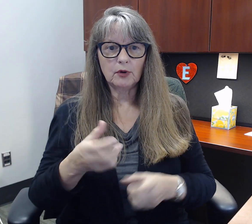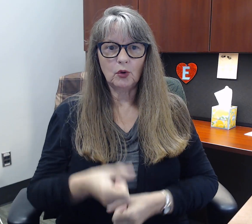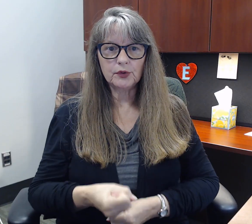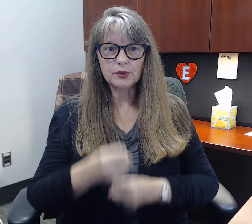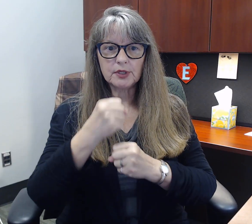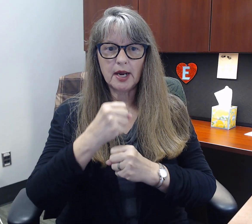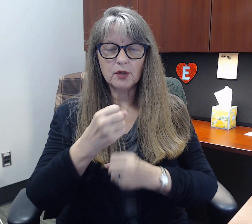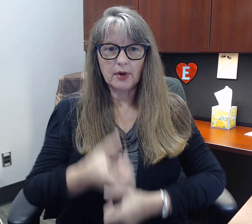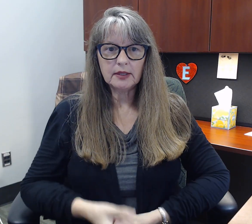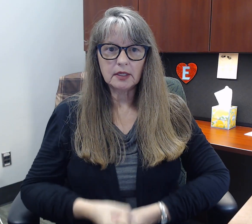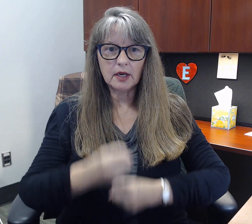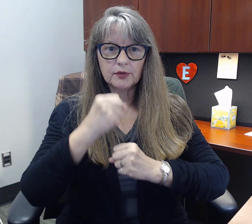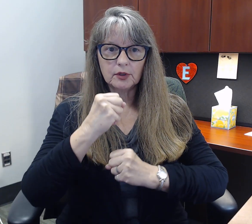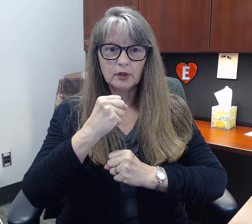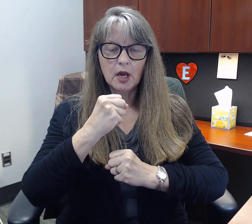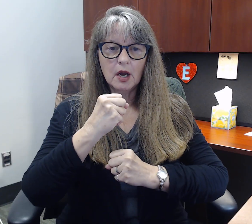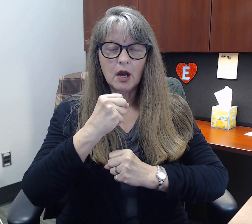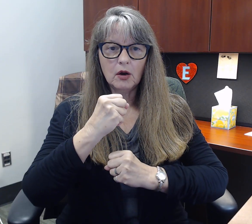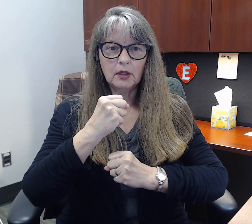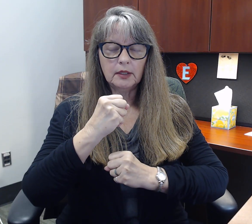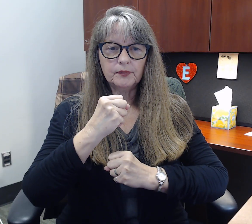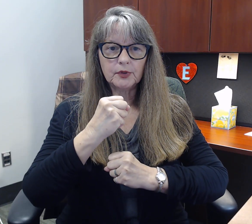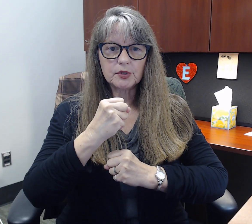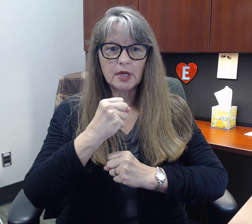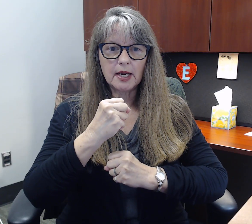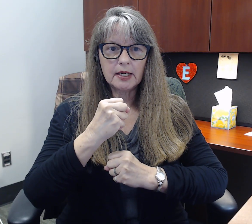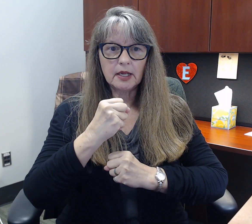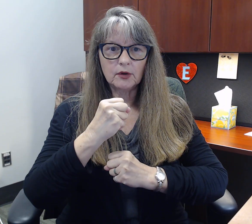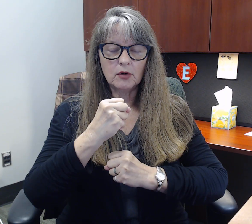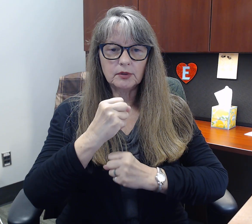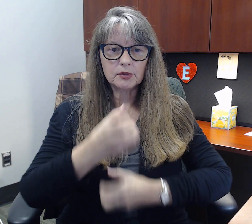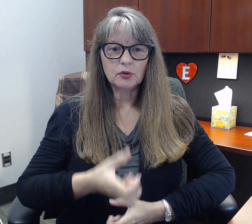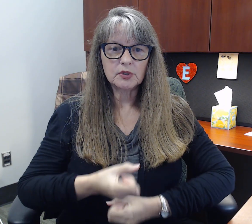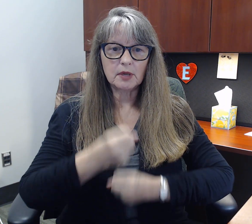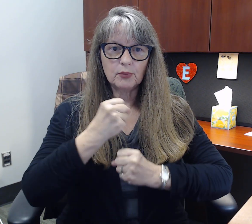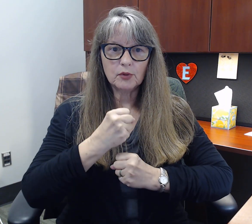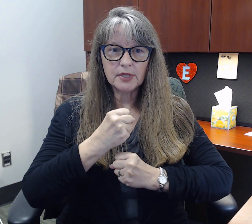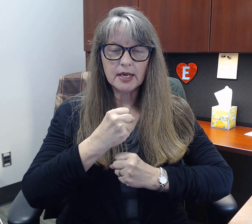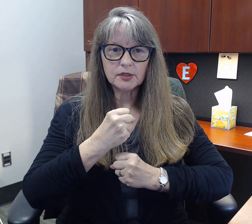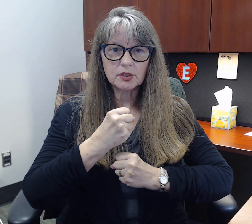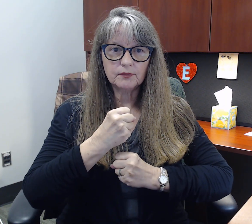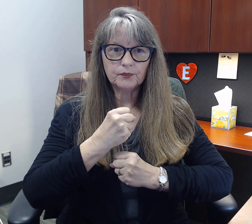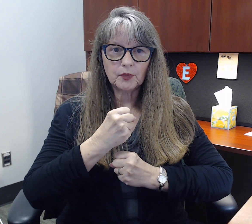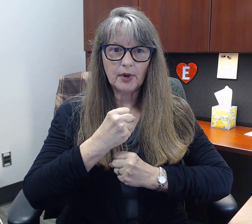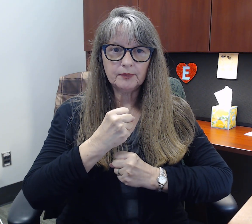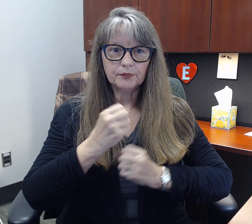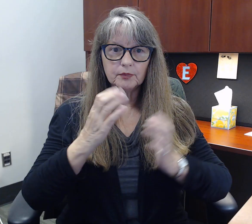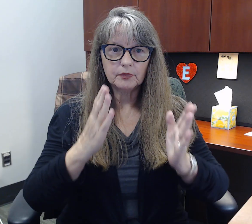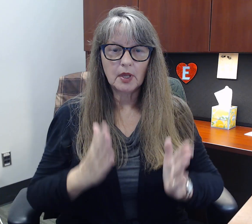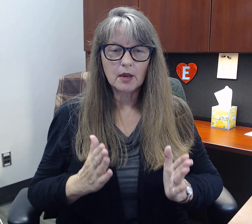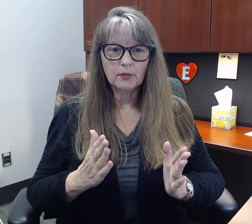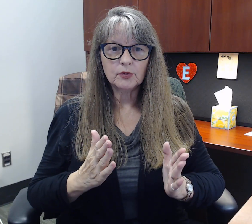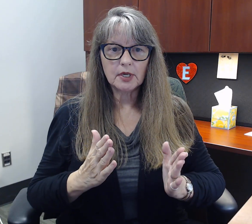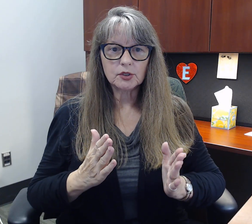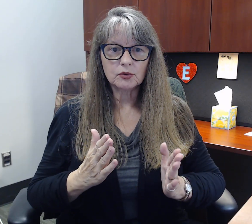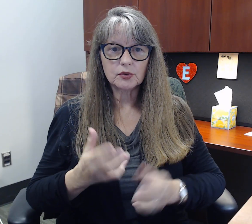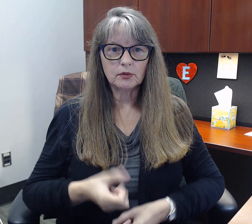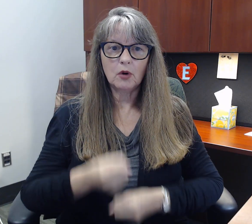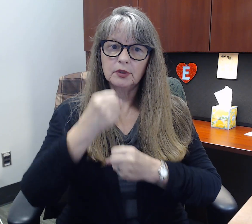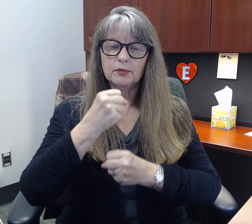holding their sign, right? They got their sign and they're holding it. So you say protest, right? Protesters. They're holding up their